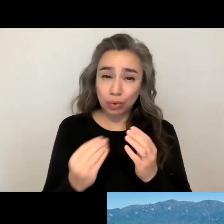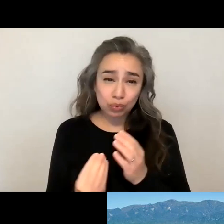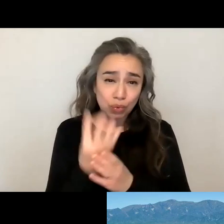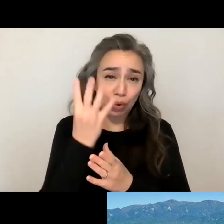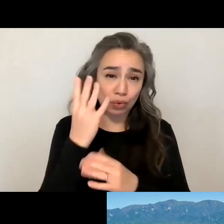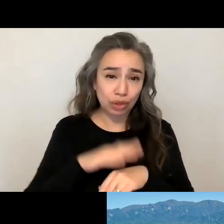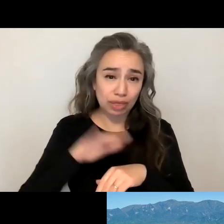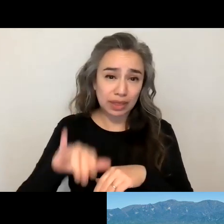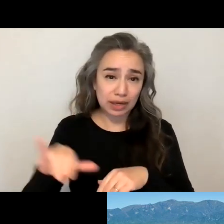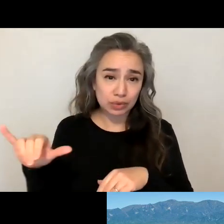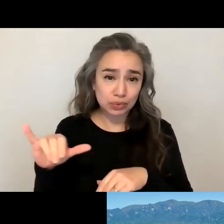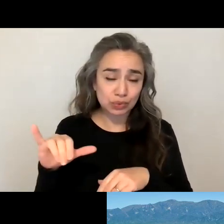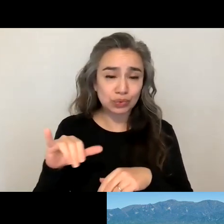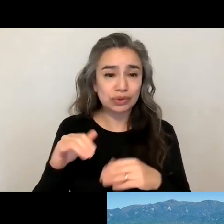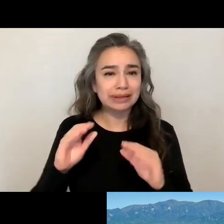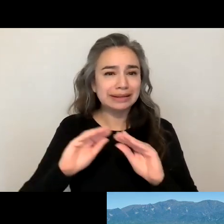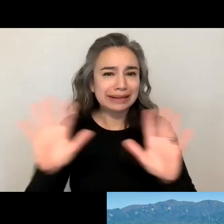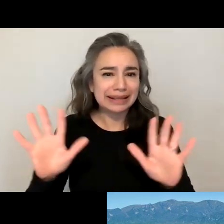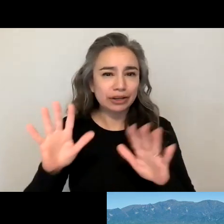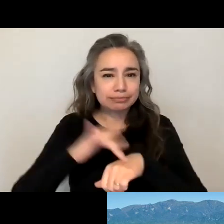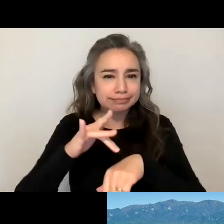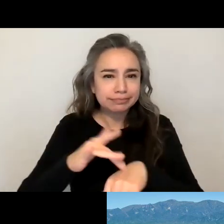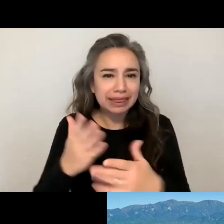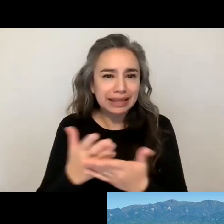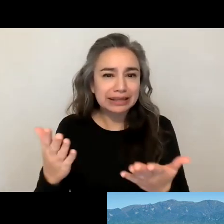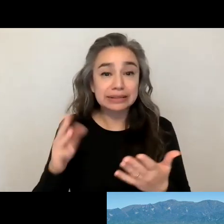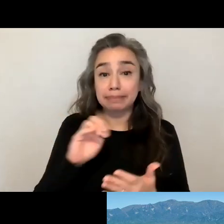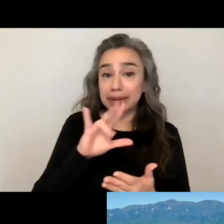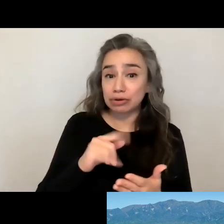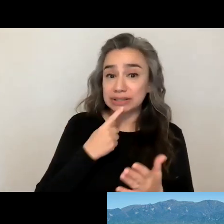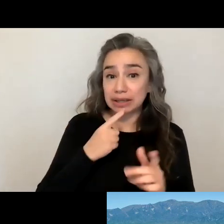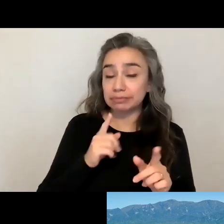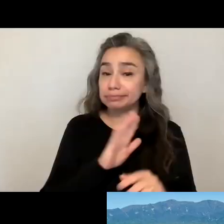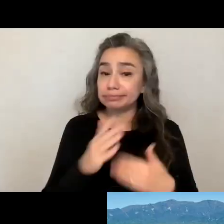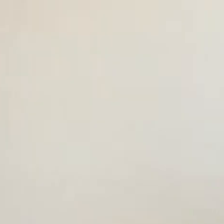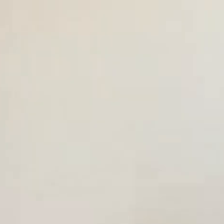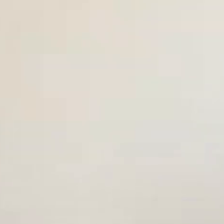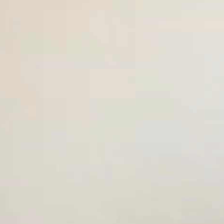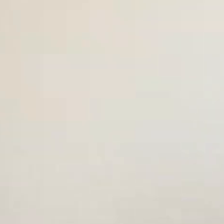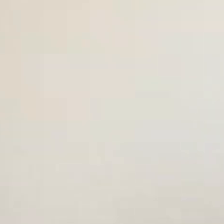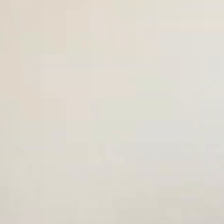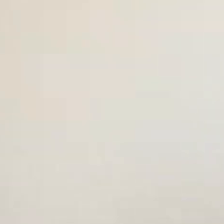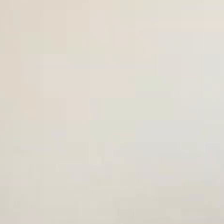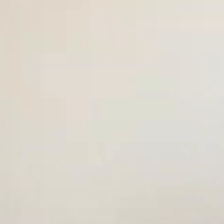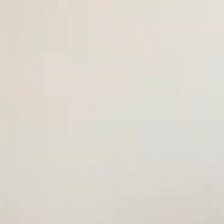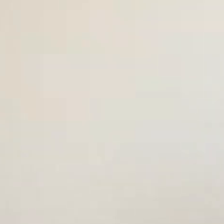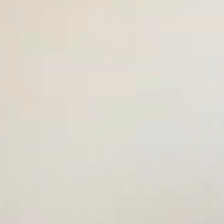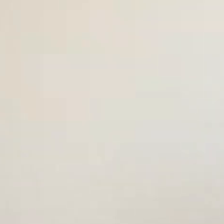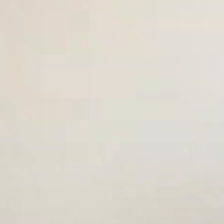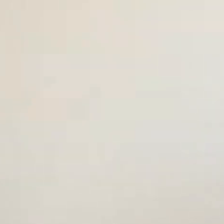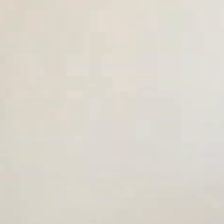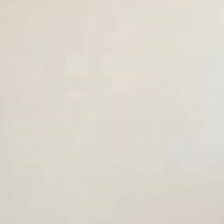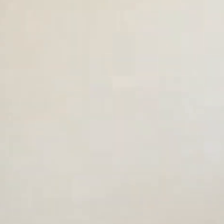well. Tangible things that everyone can do, as Mary was saying, in their roles as whether they're a student, undergraduate student, graduate student, all the way up.